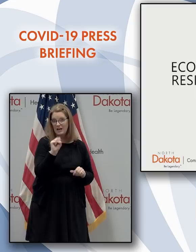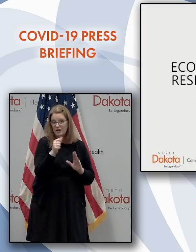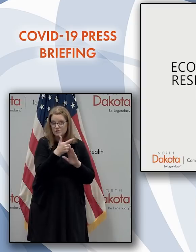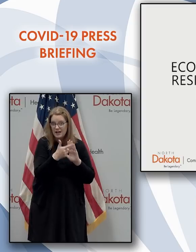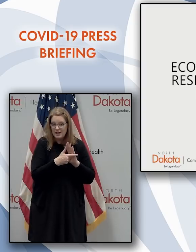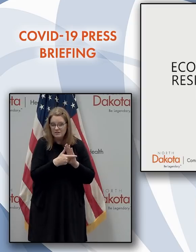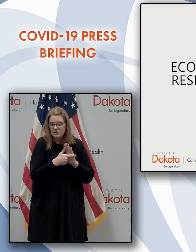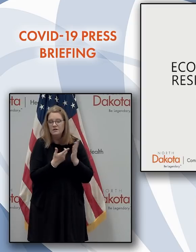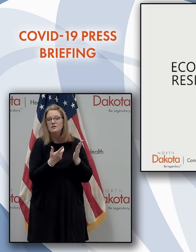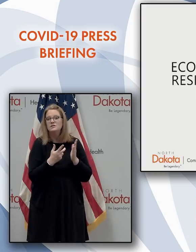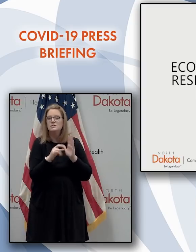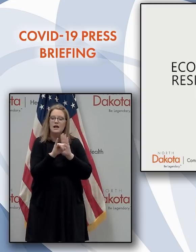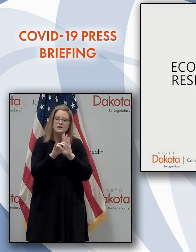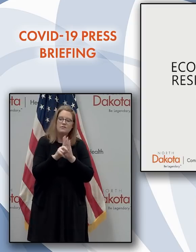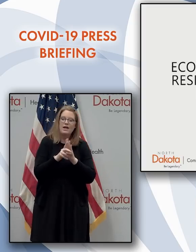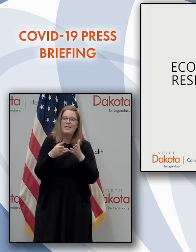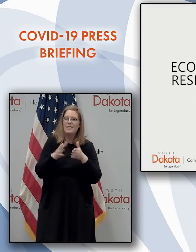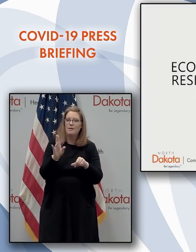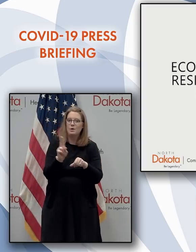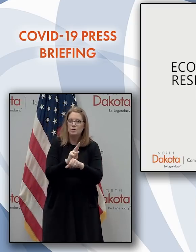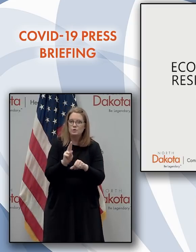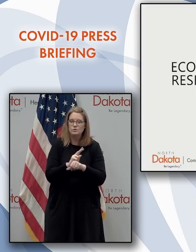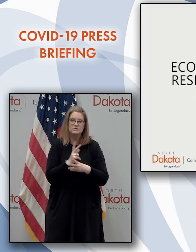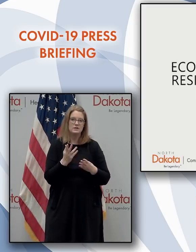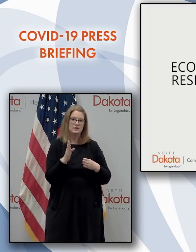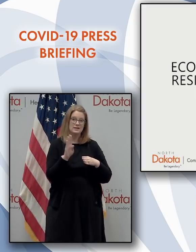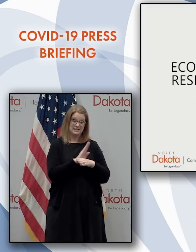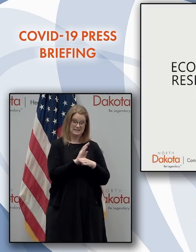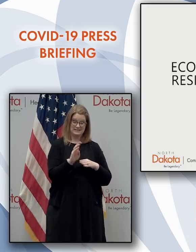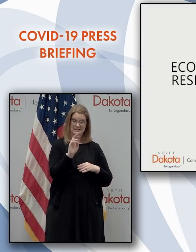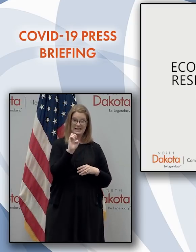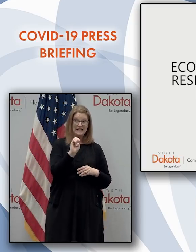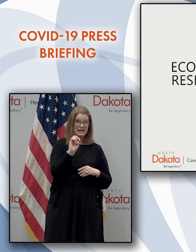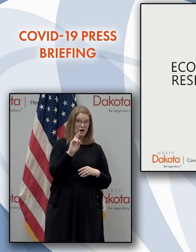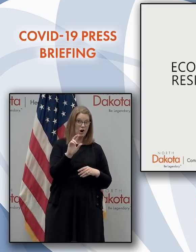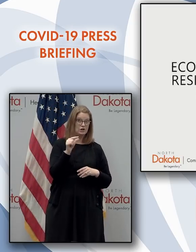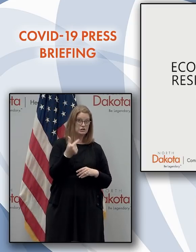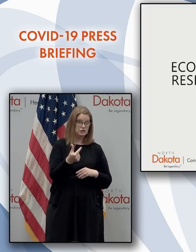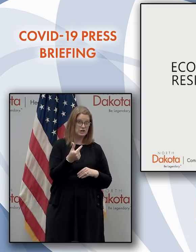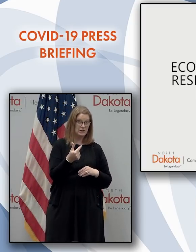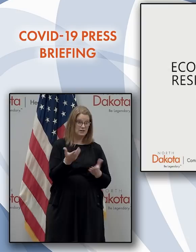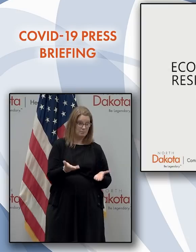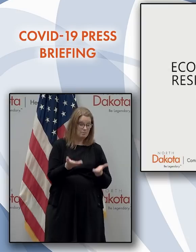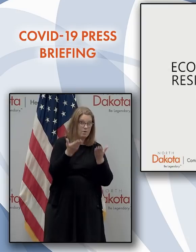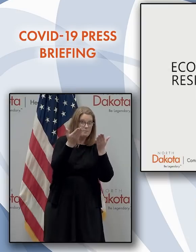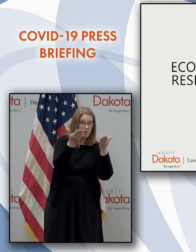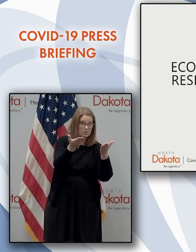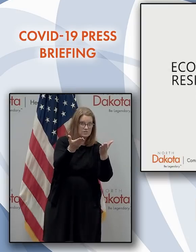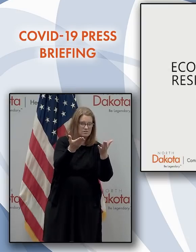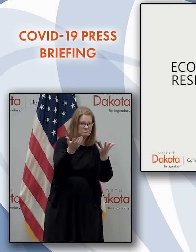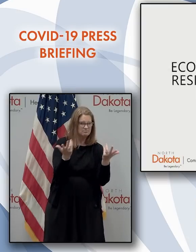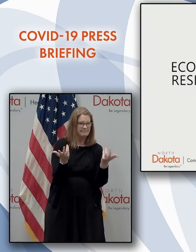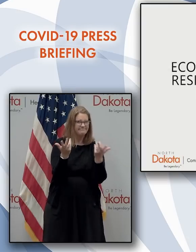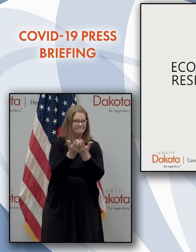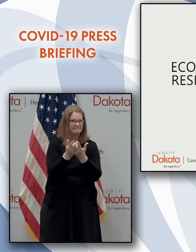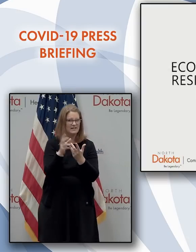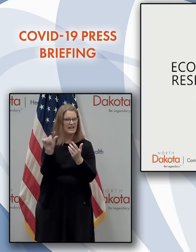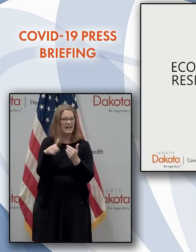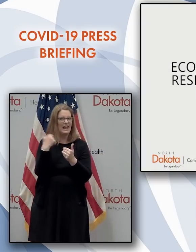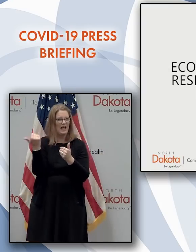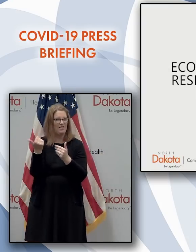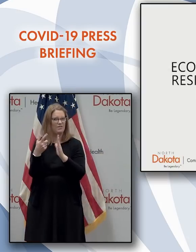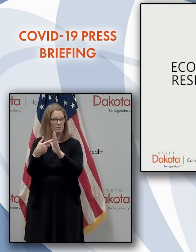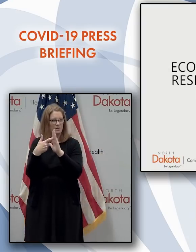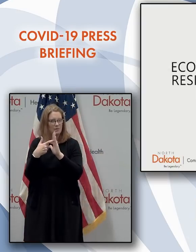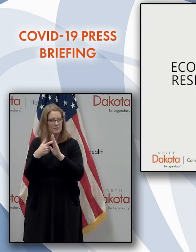identifying allowable uses of funds. The Commerce Department's ERG proposal aligns tightly with those parameters. The proposal, as Governor Burgum